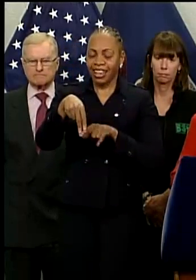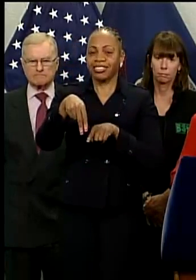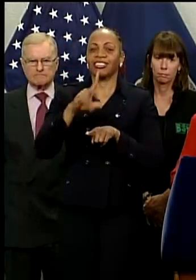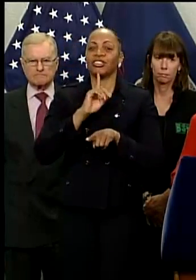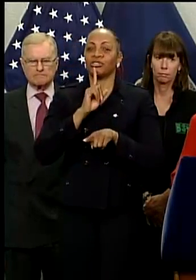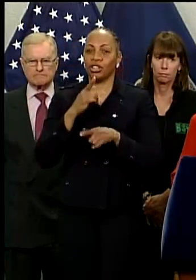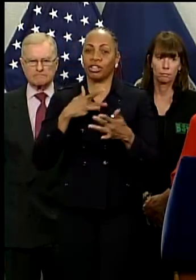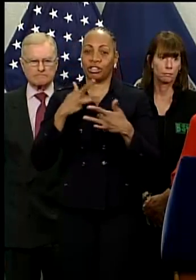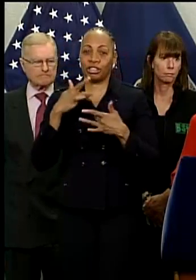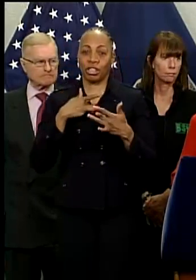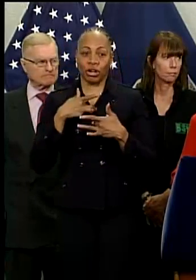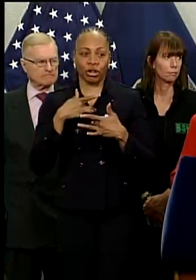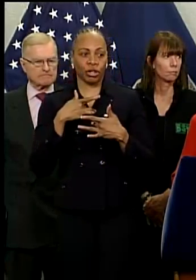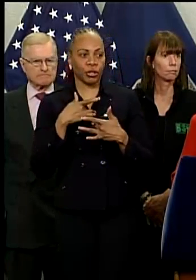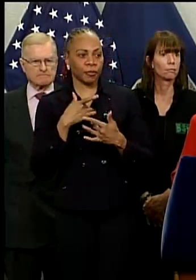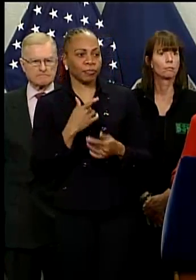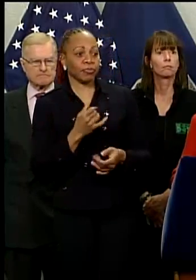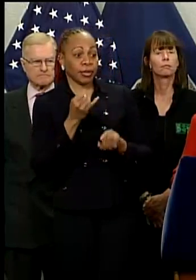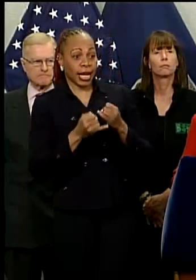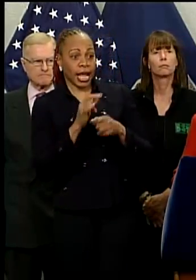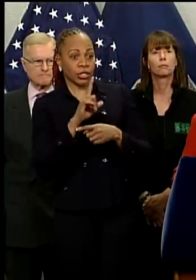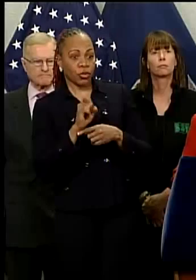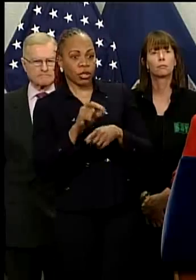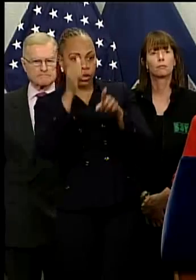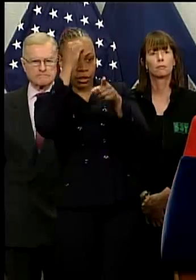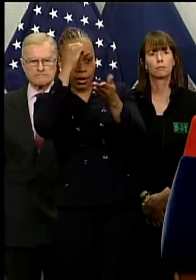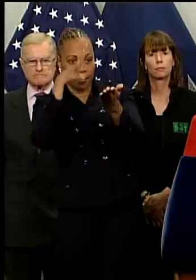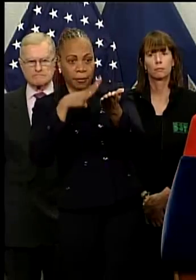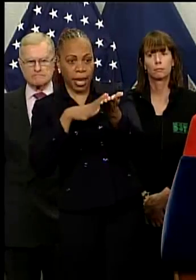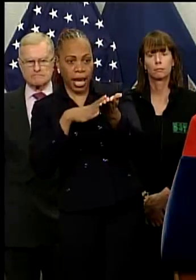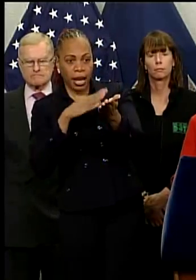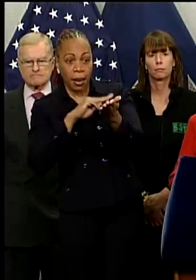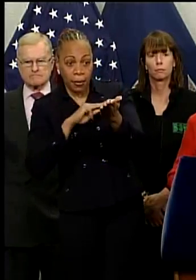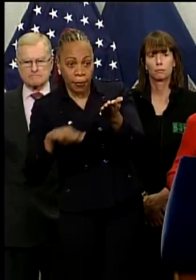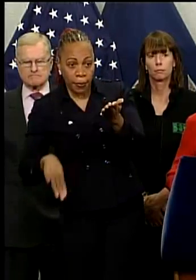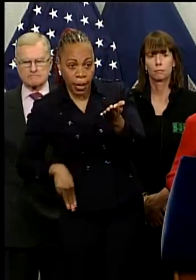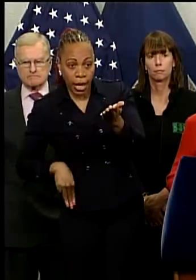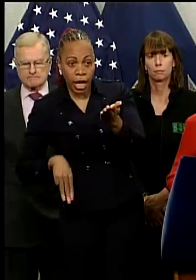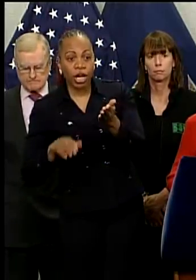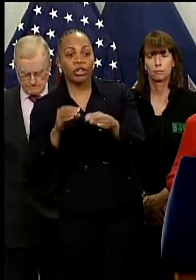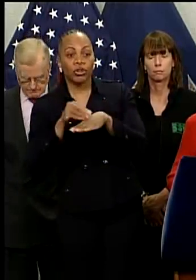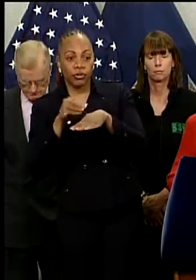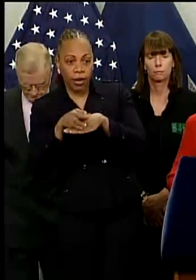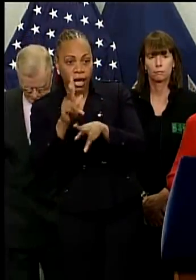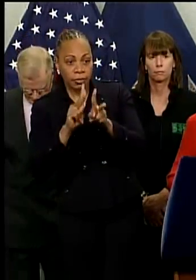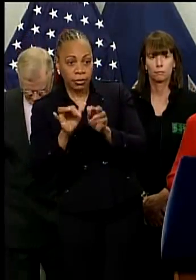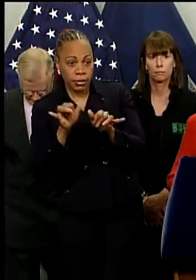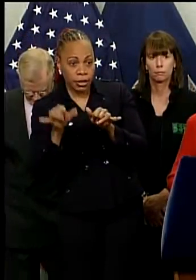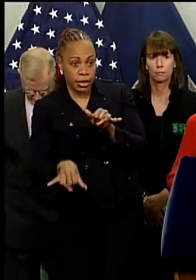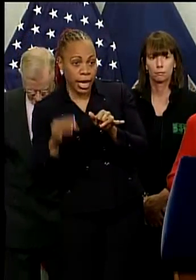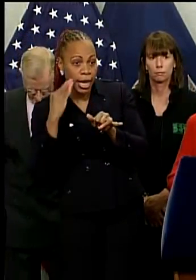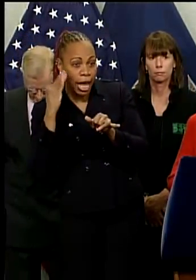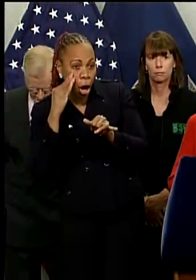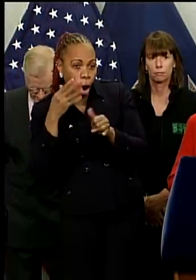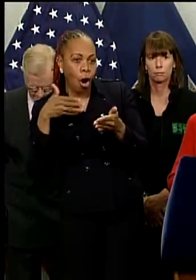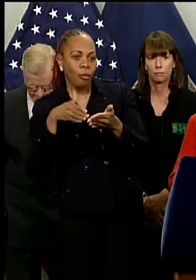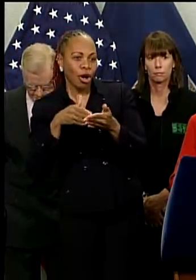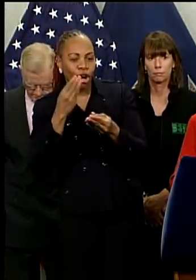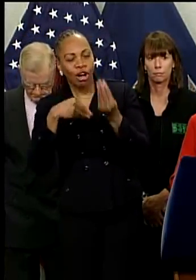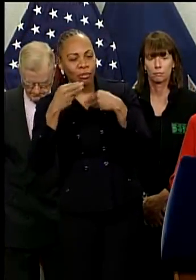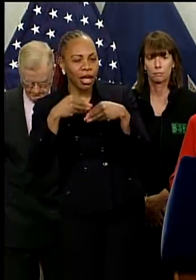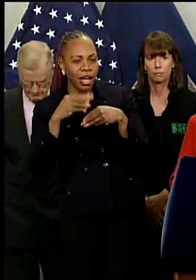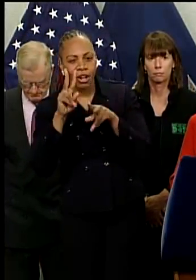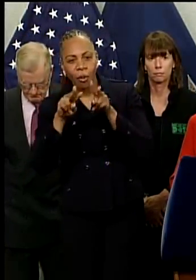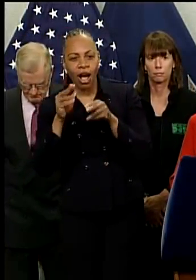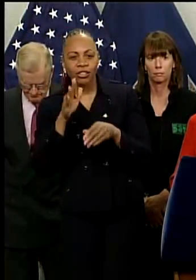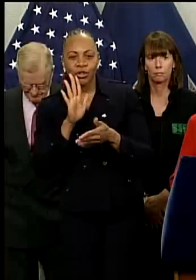got to worry about. Yes, sir. Last question. Mr. Mayor, you have advised people to stay at home, maybe cook a meal, watch a movie. What do